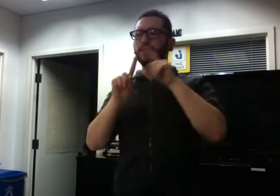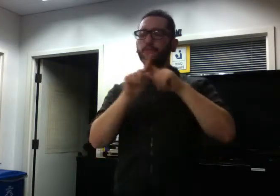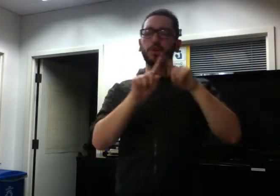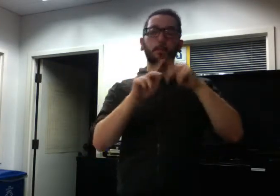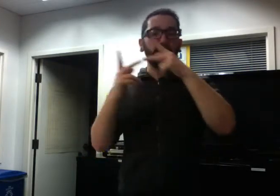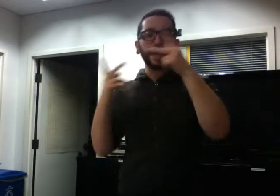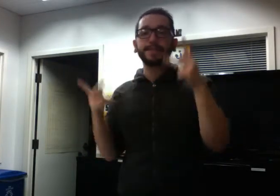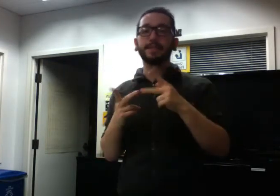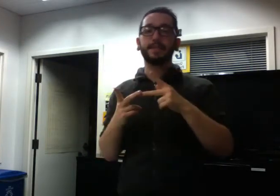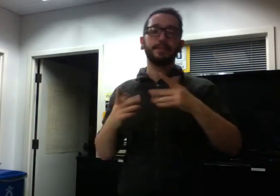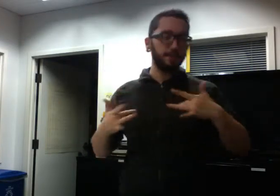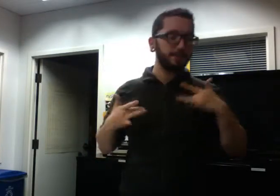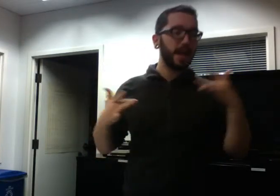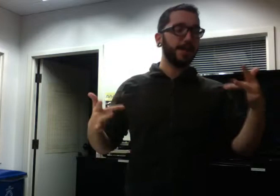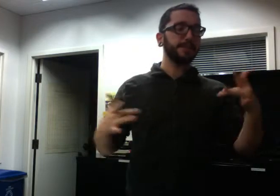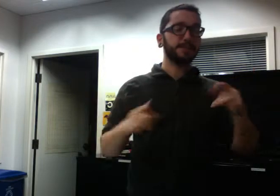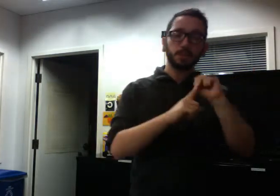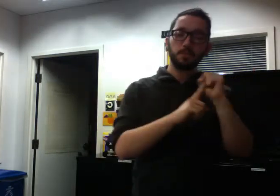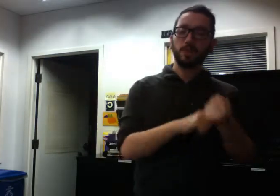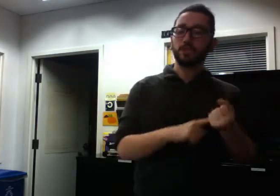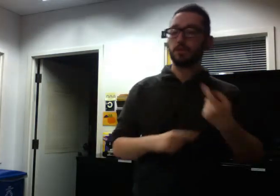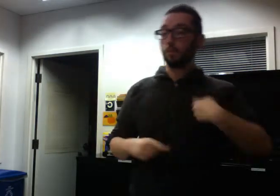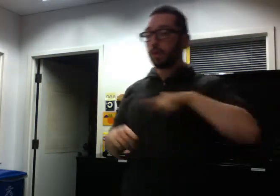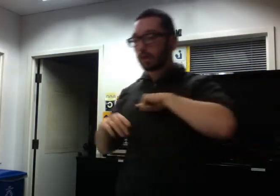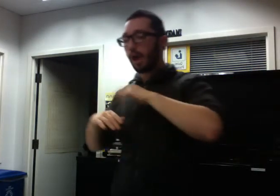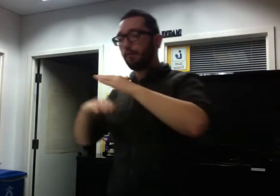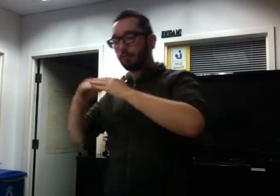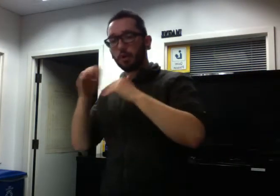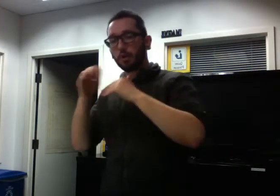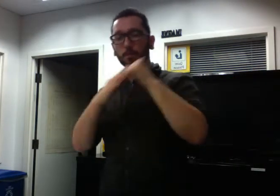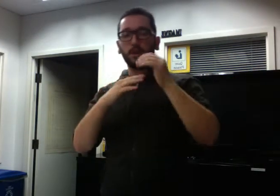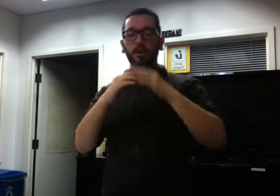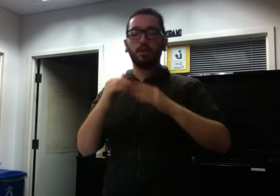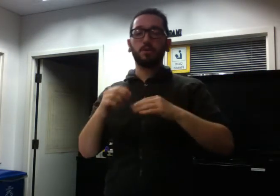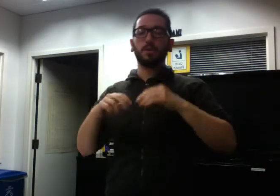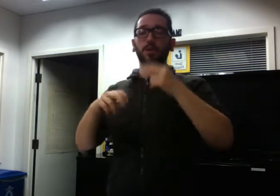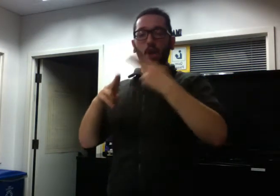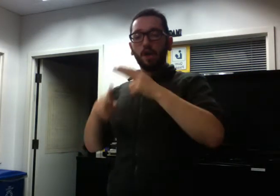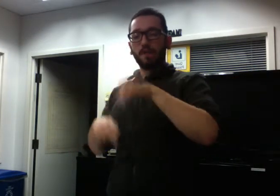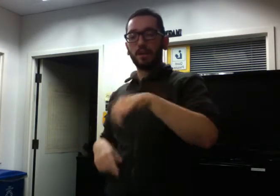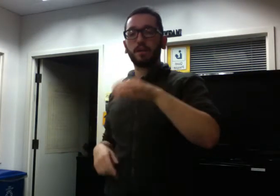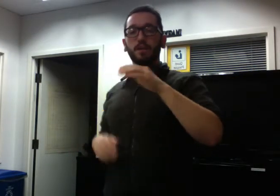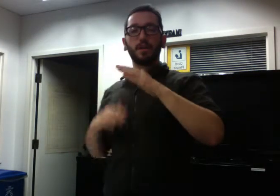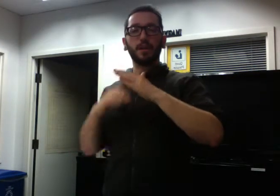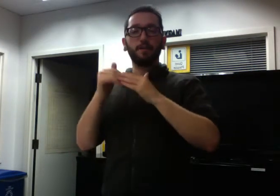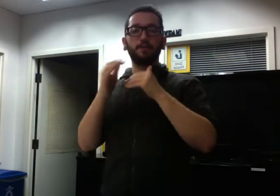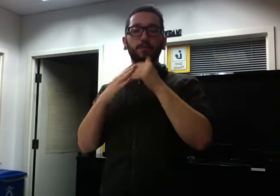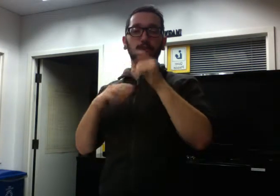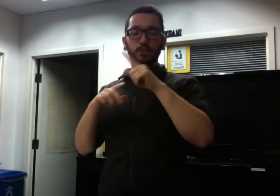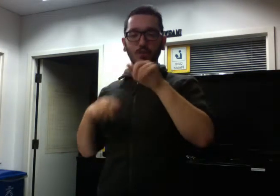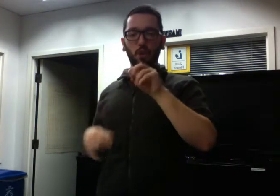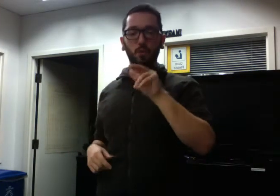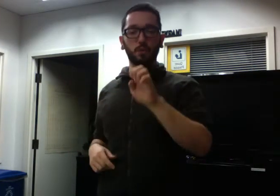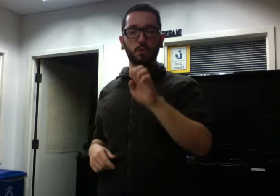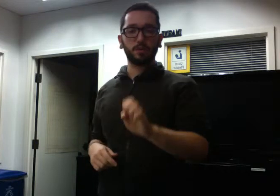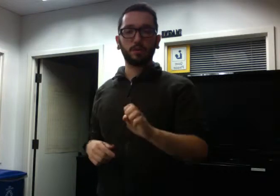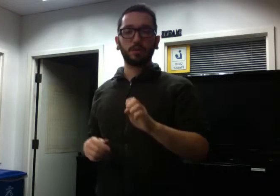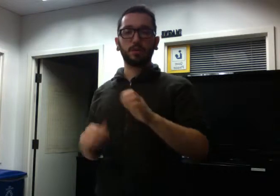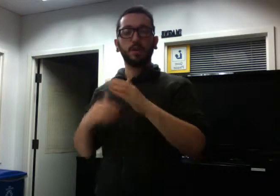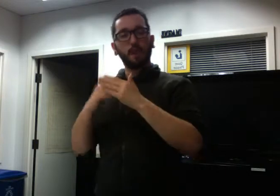with which we're comfortable. This is known as our comfort zone. We each have a very unique comfort zone based